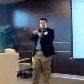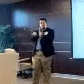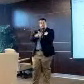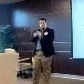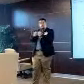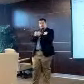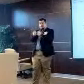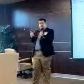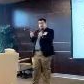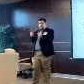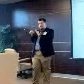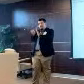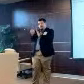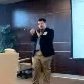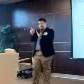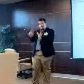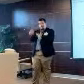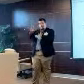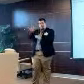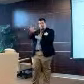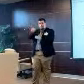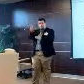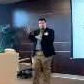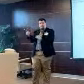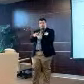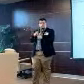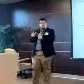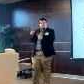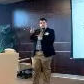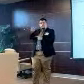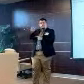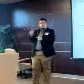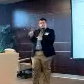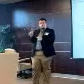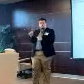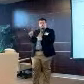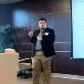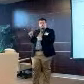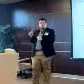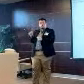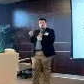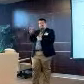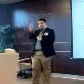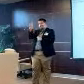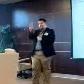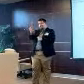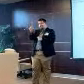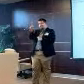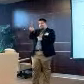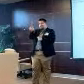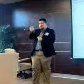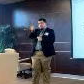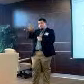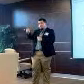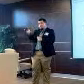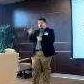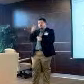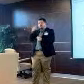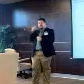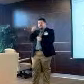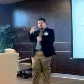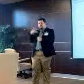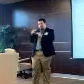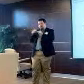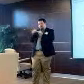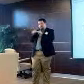still falling behind the state of Tennessee at 45%, and then the Commonwealth of Virginia is at 60.2%. So we are seeing this start